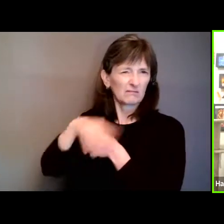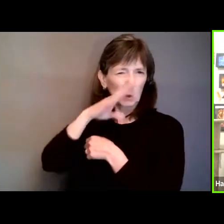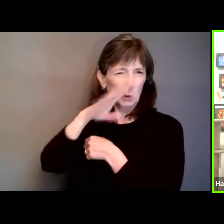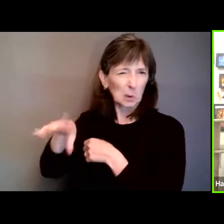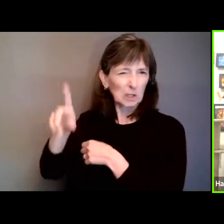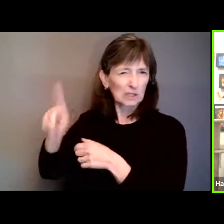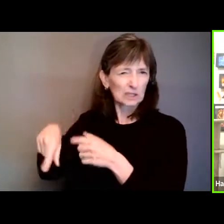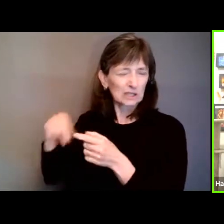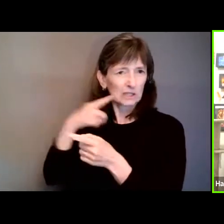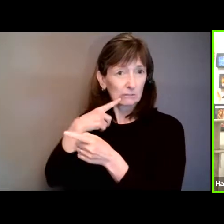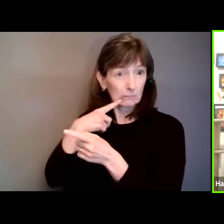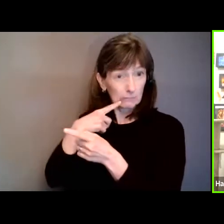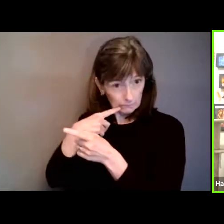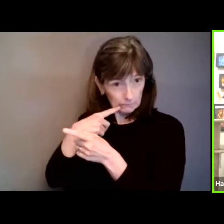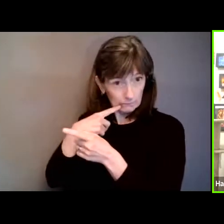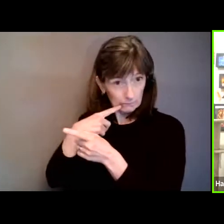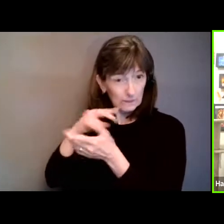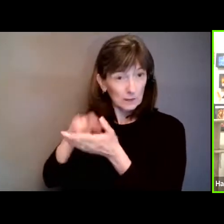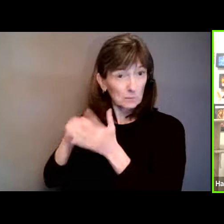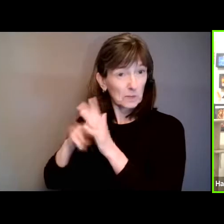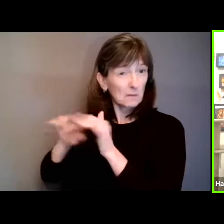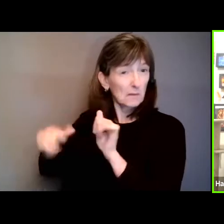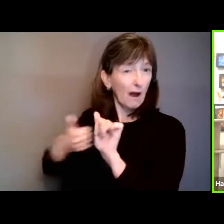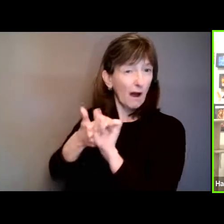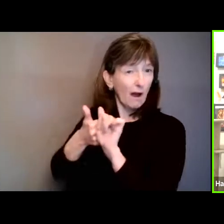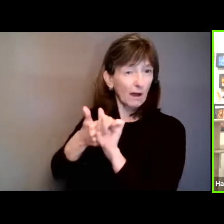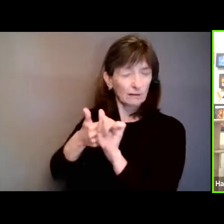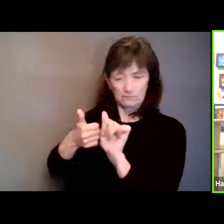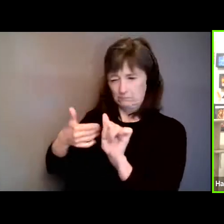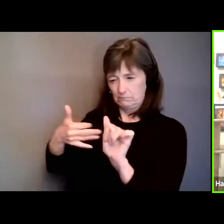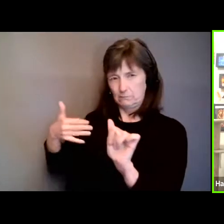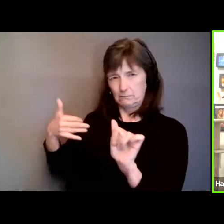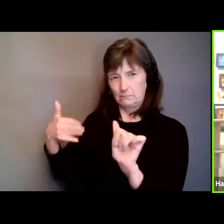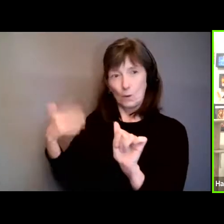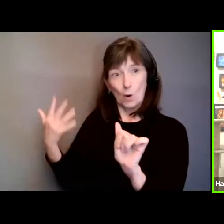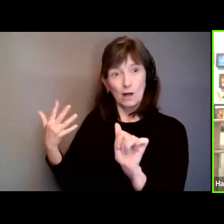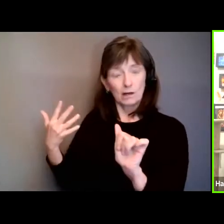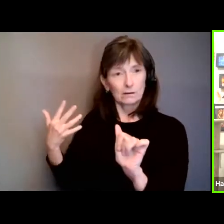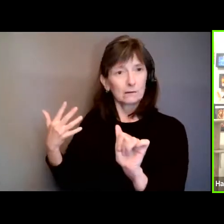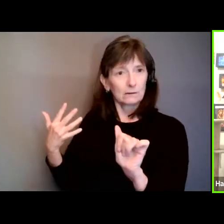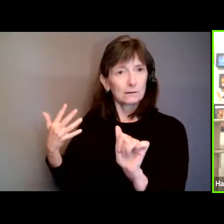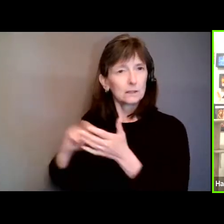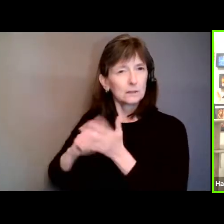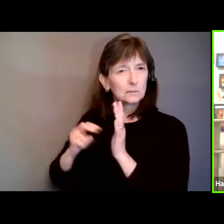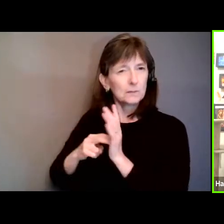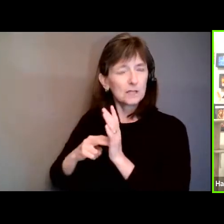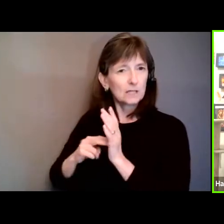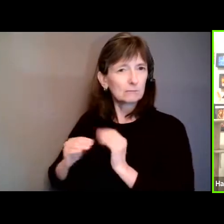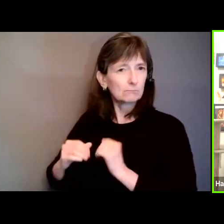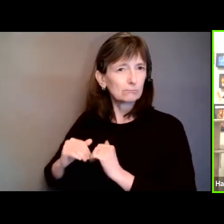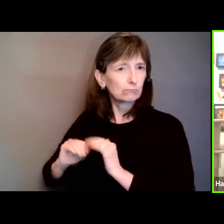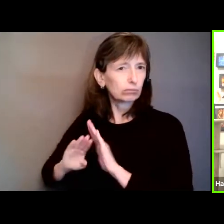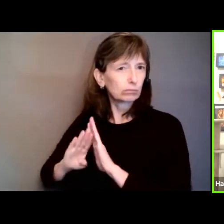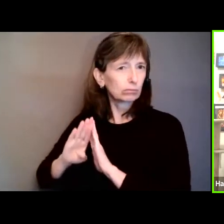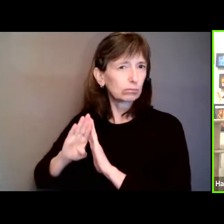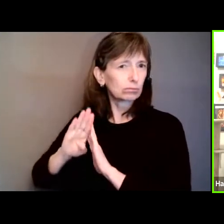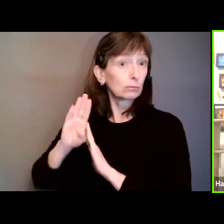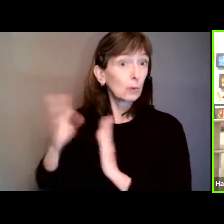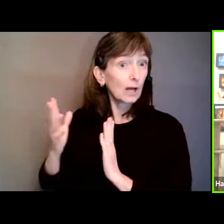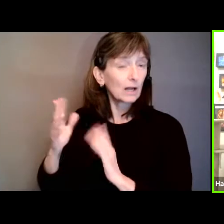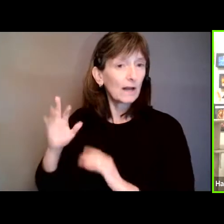surface, the rise of fascism. The other signs of fascism have arisen too, like suppression of the